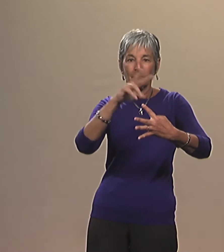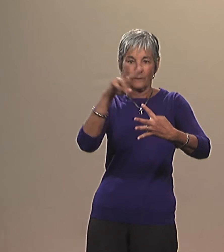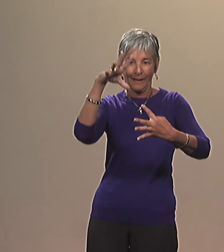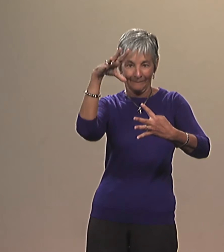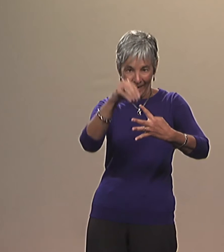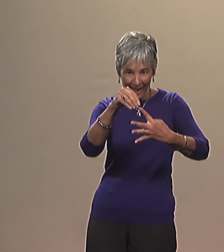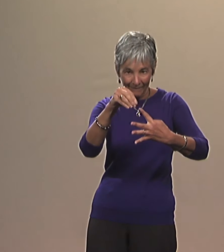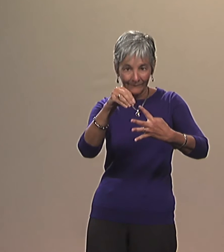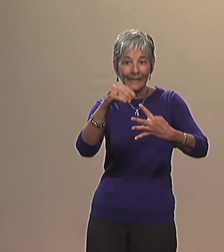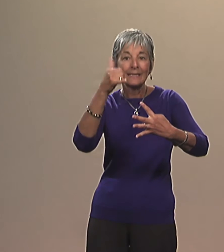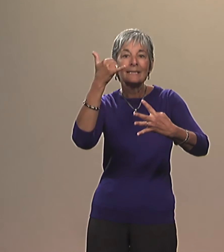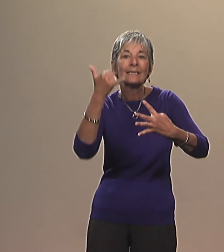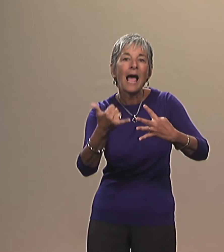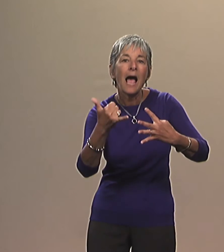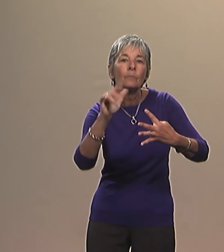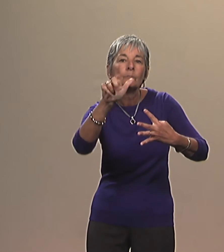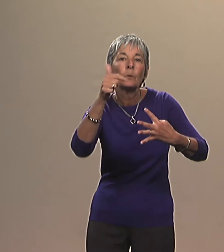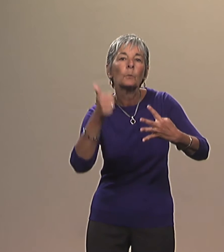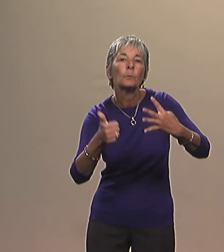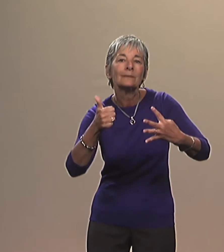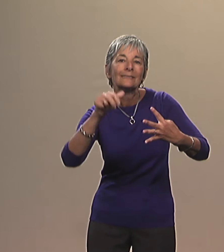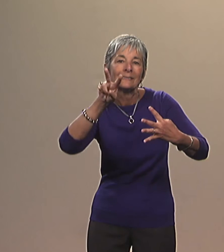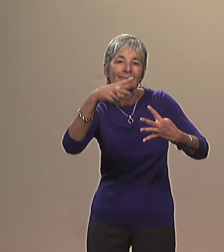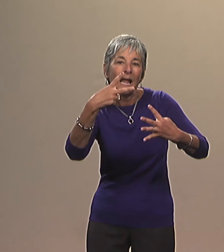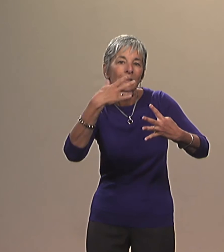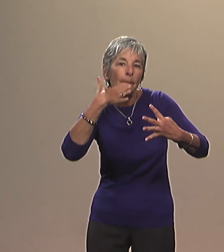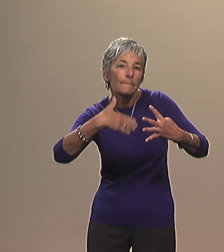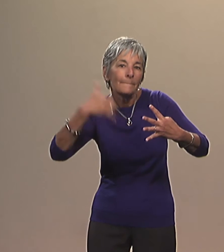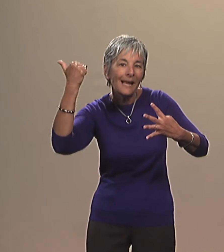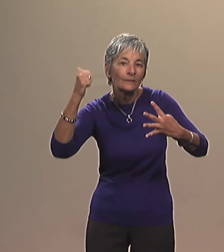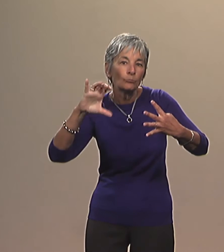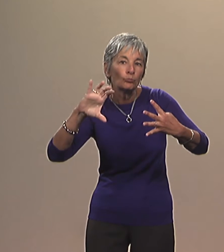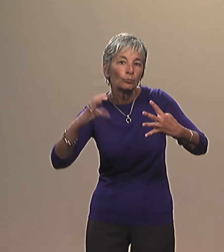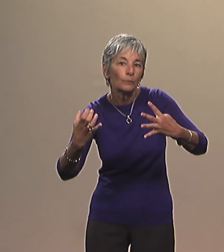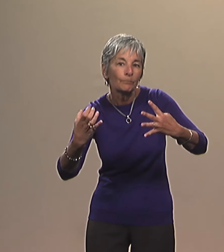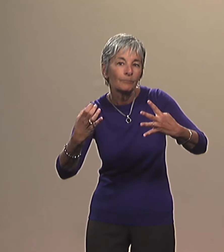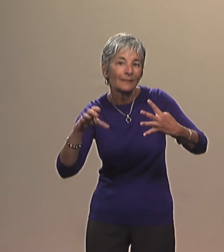family involvement. Now, which was the second best group?